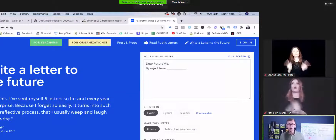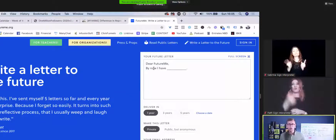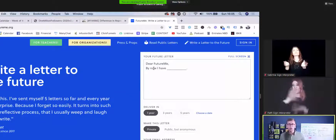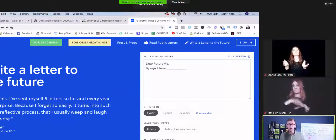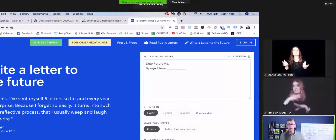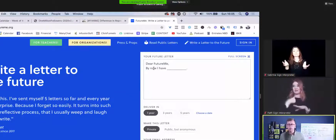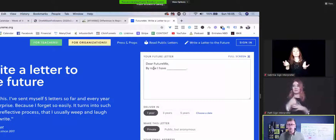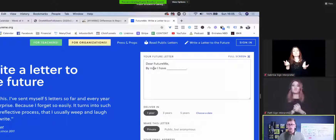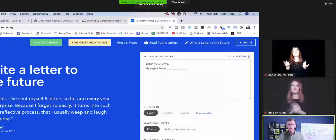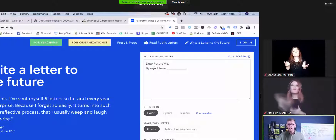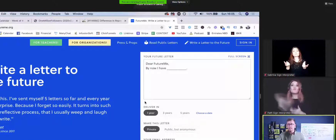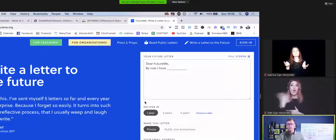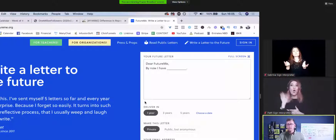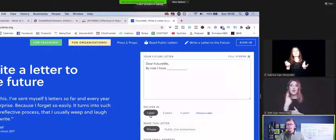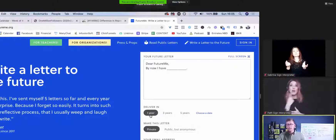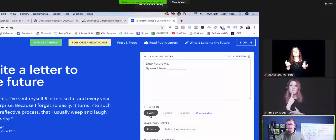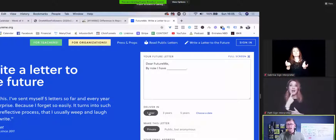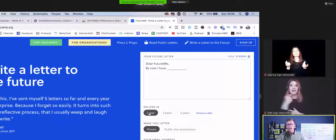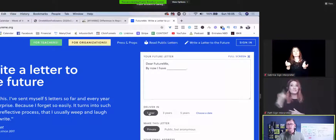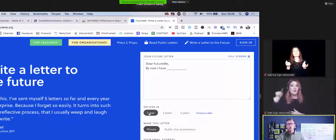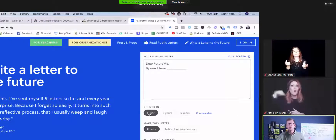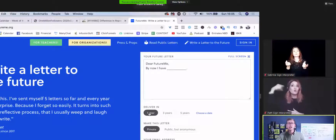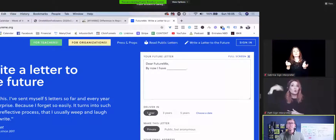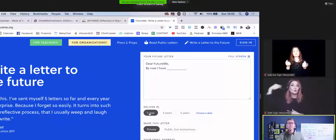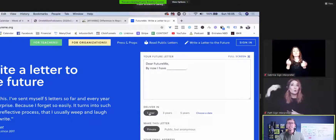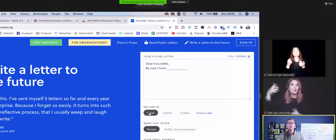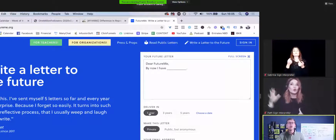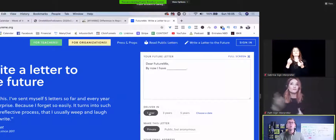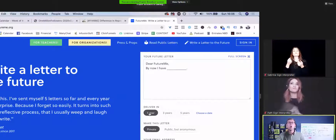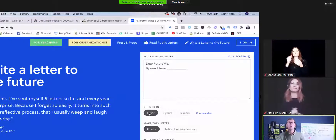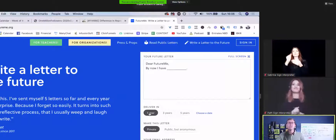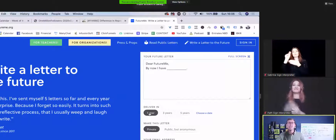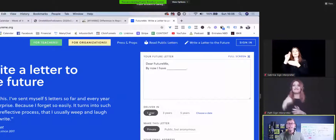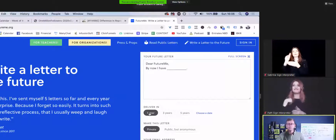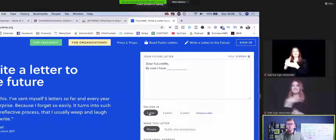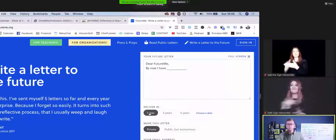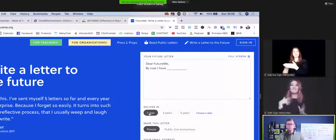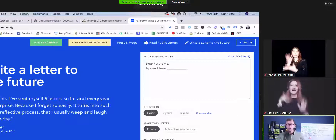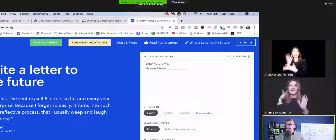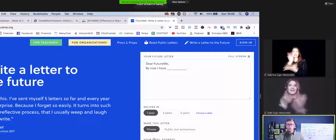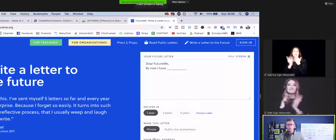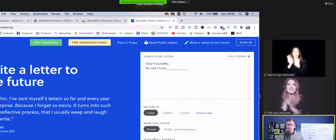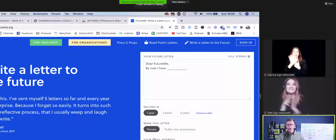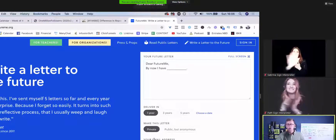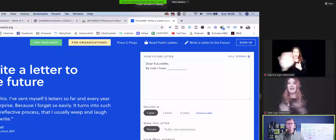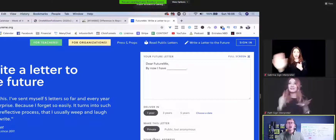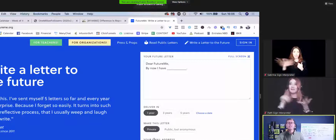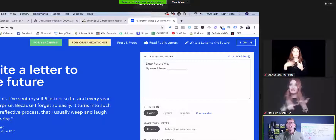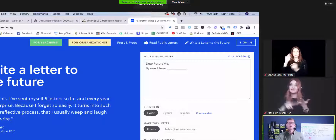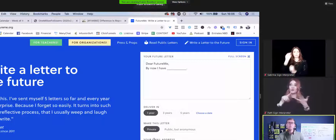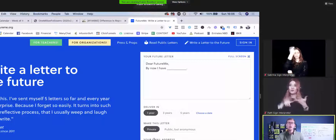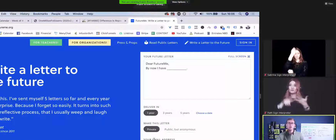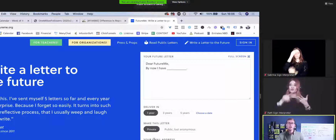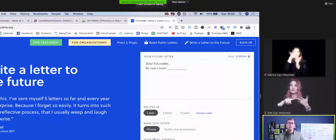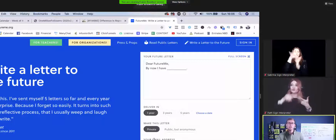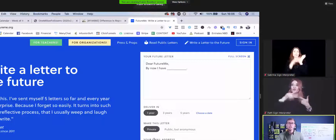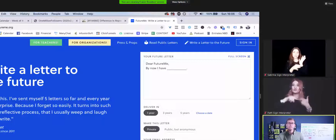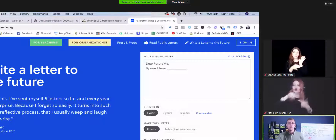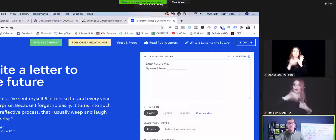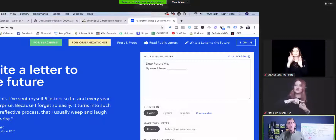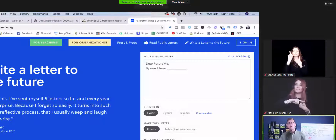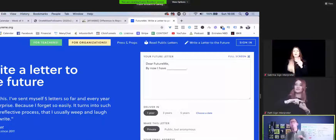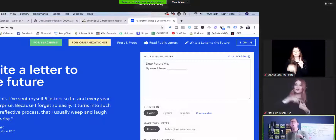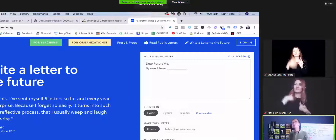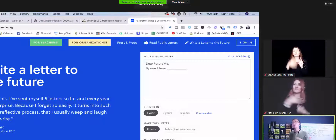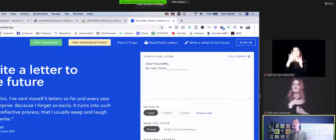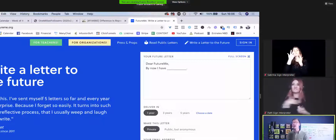wanted to accomplish. And here you can say deliver in 1 year. And you can write down your email address.